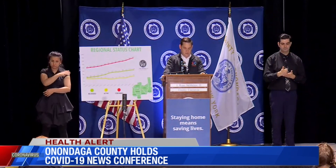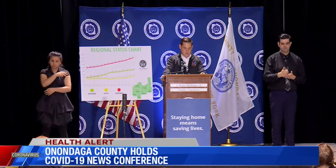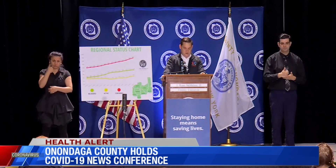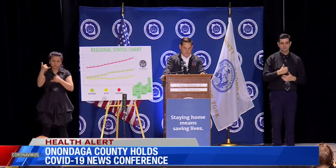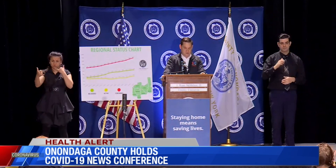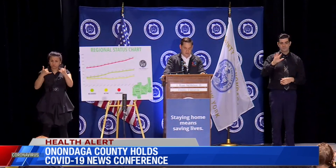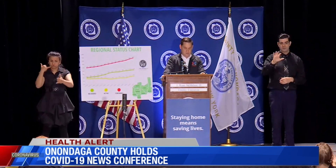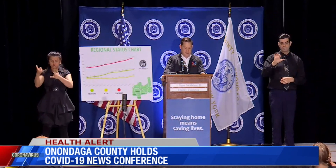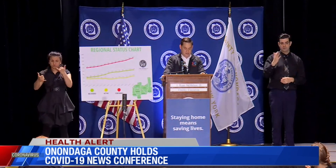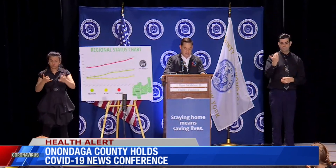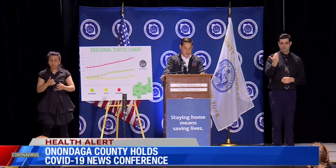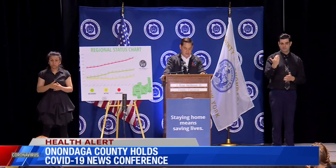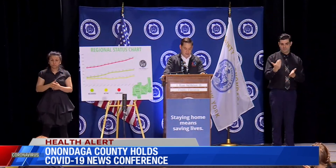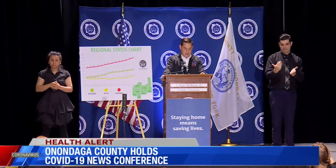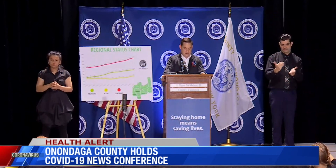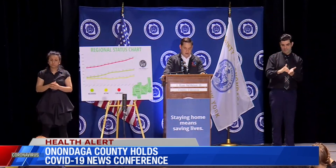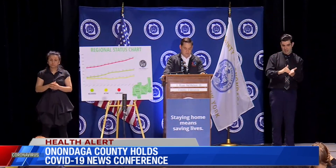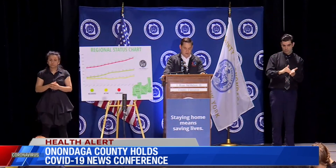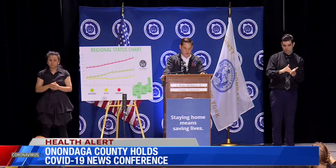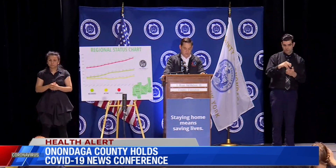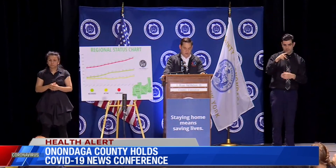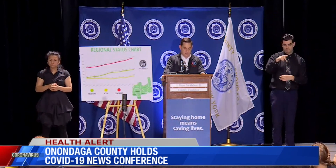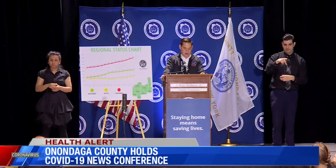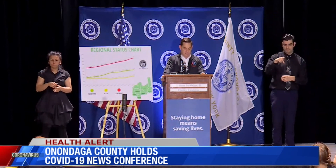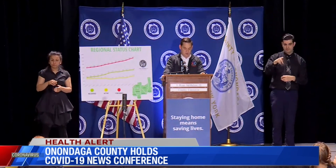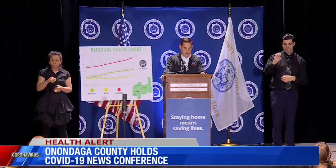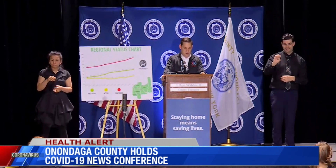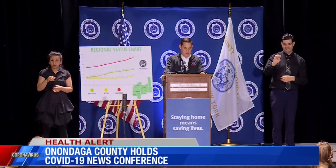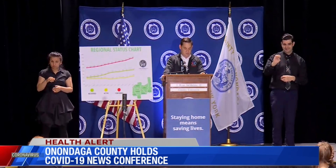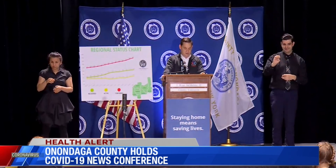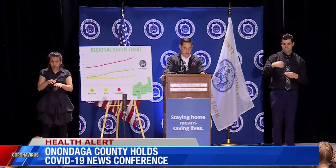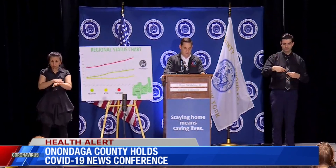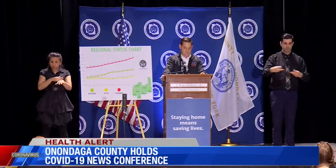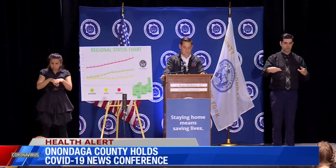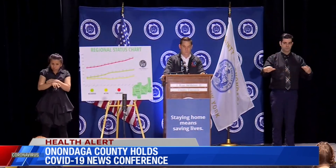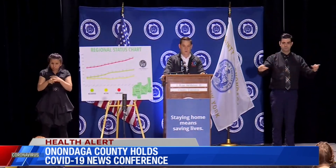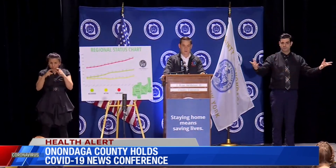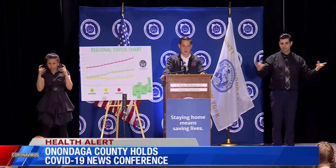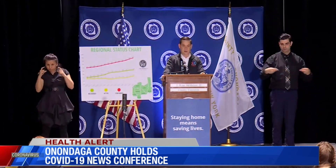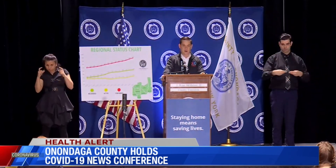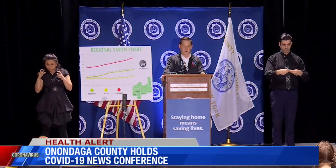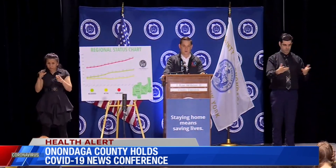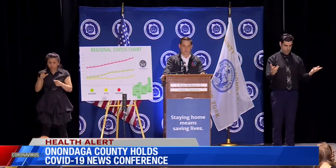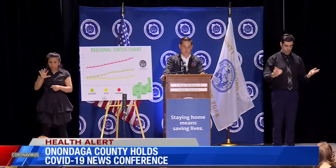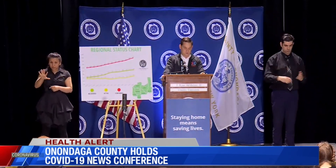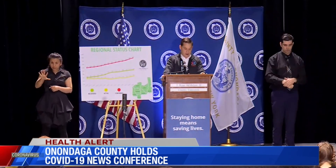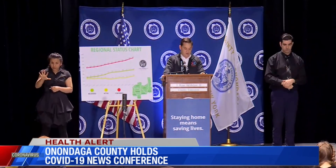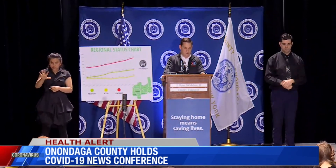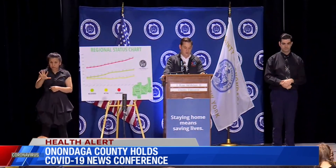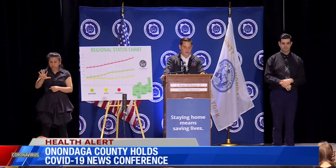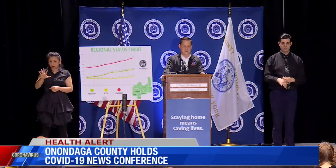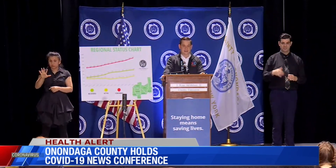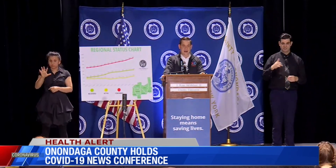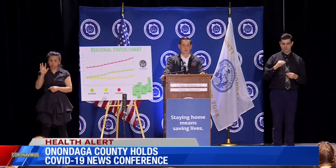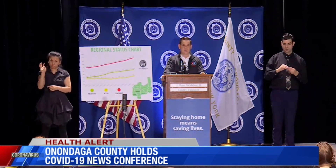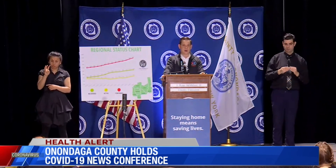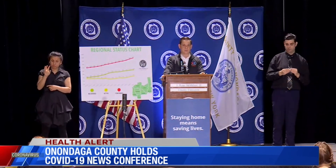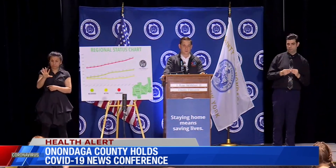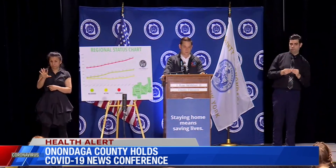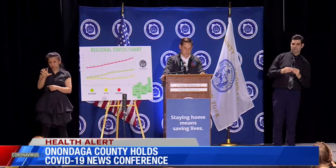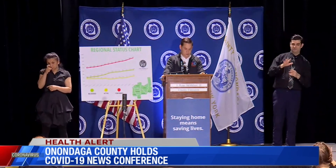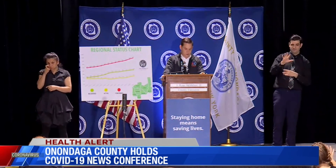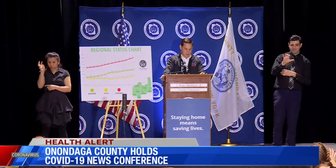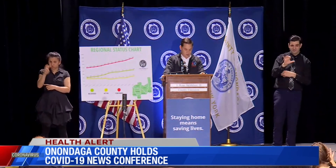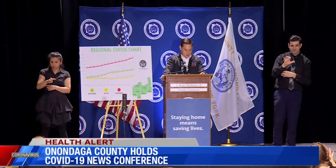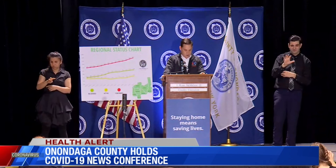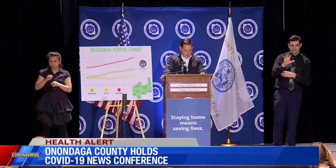515,000 items of PPE have been distributed by our emergency management team. Think about that number. 515,000